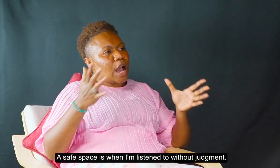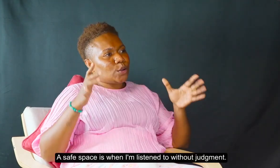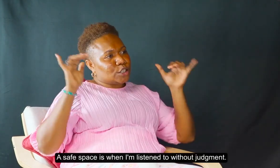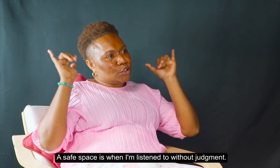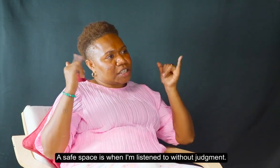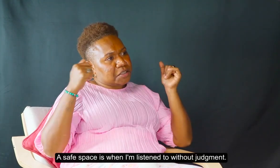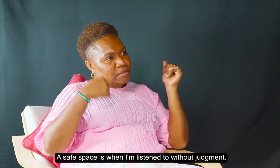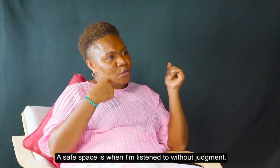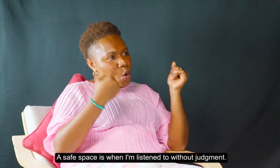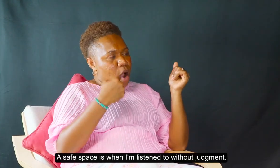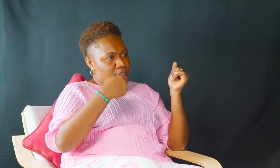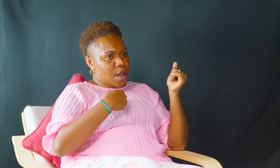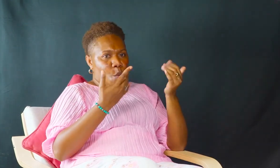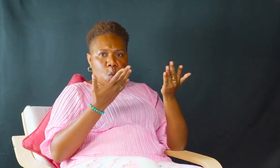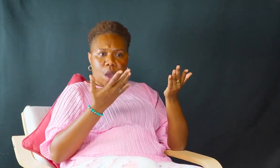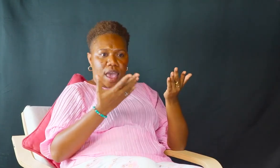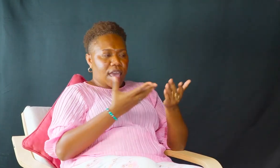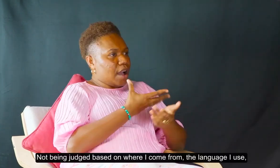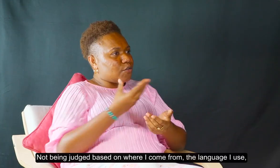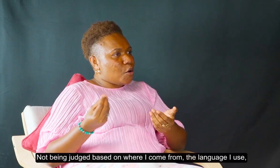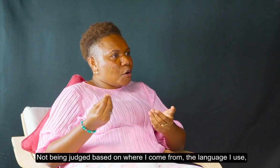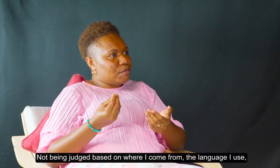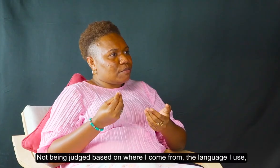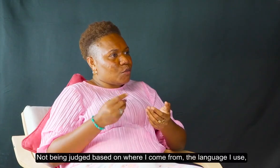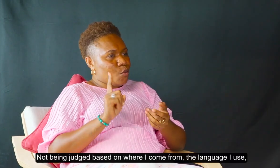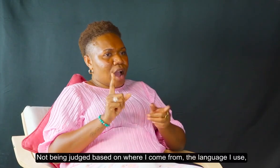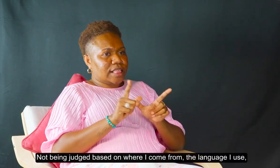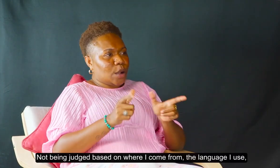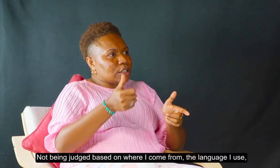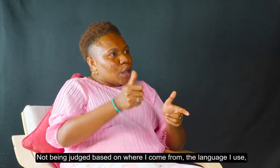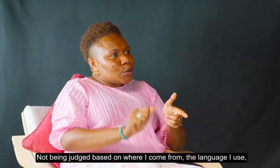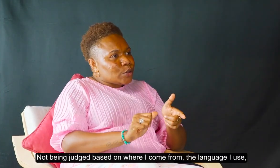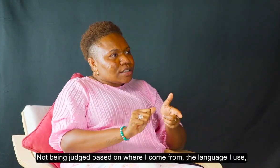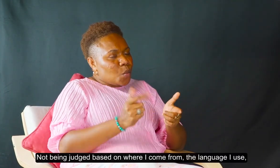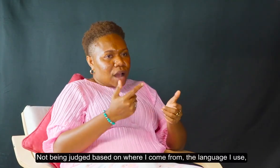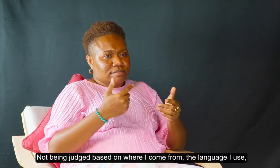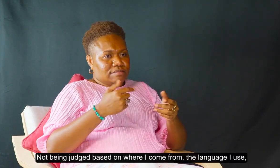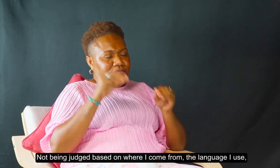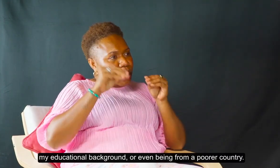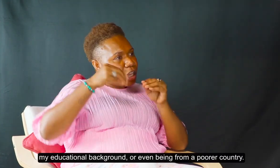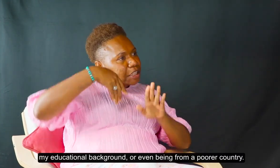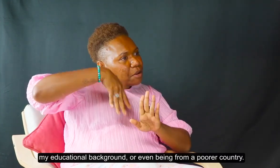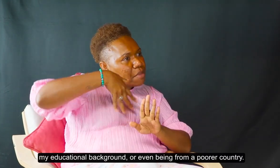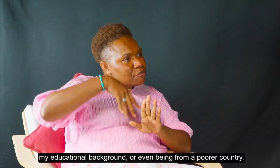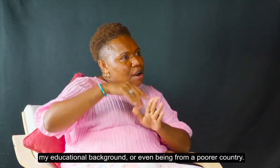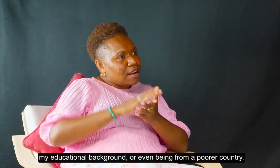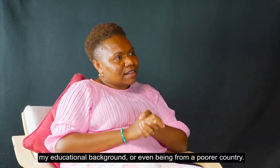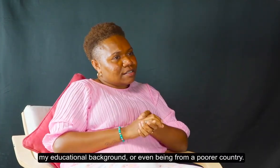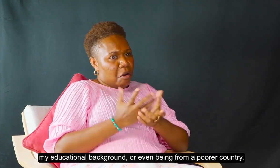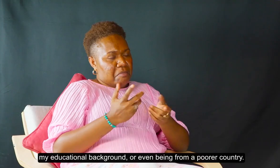to without judgment, not being judged based on where I come from, the language I use, my educational background, or even being